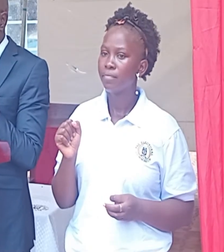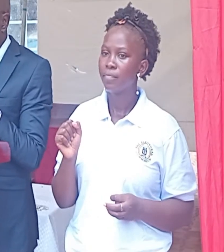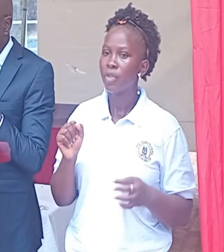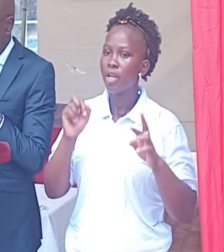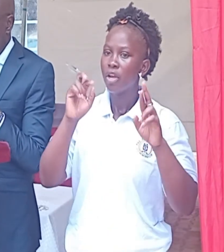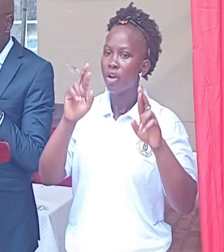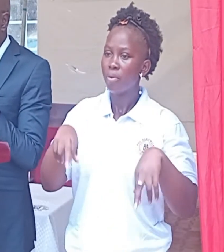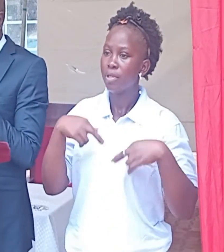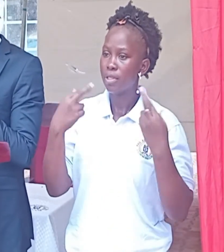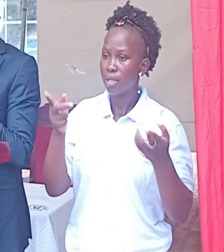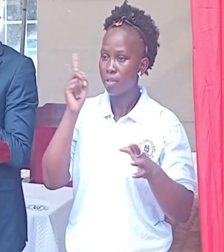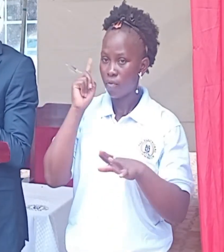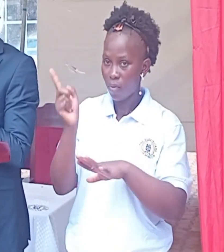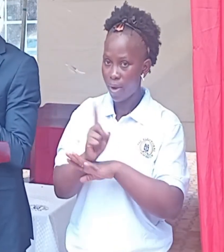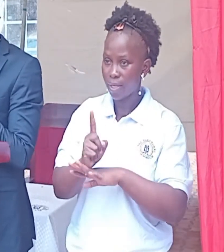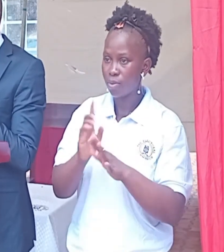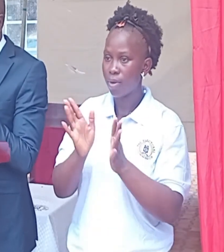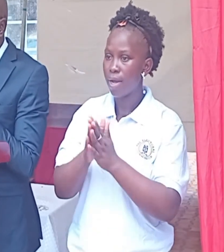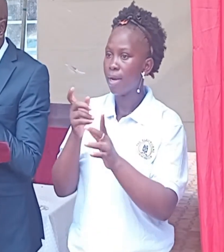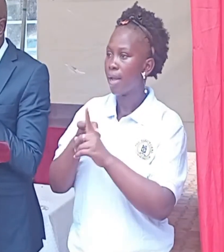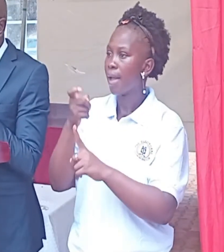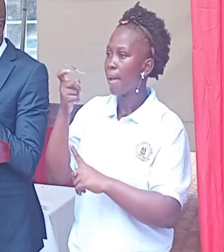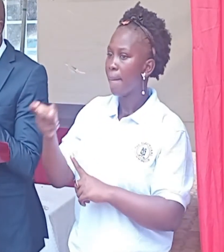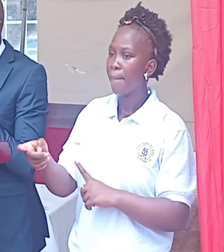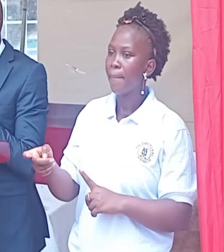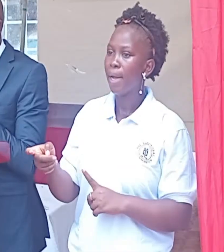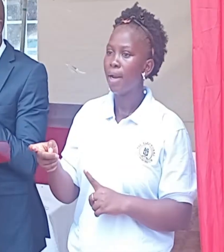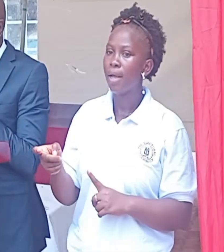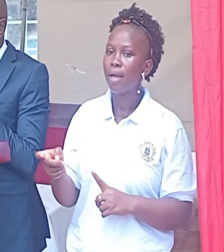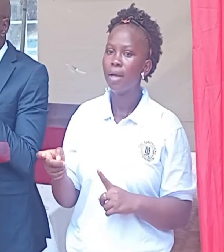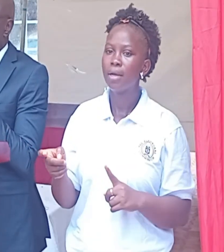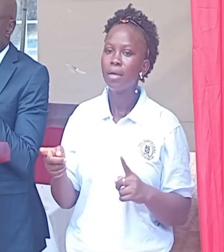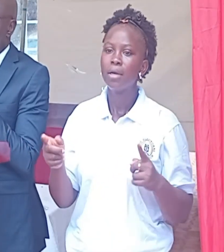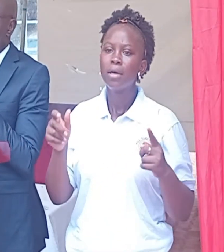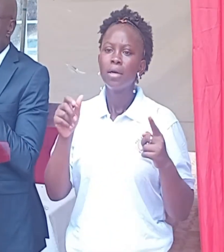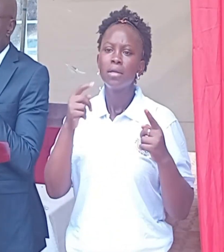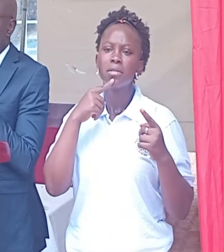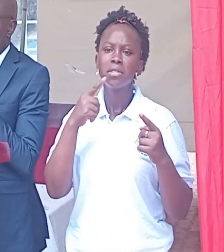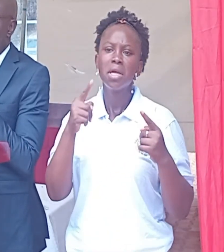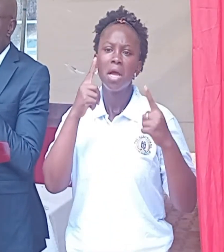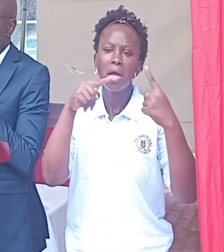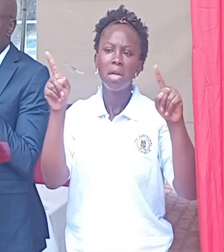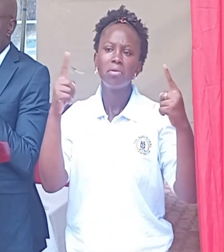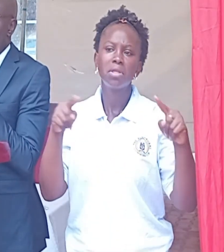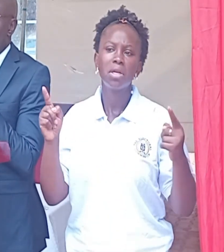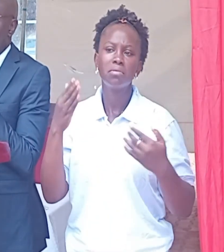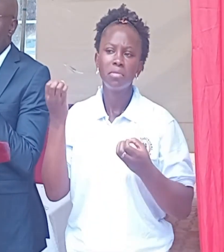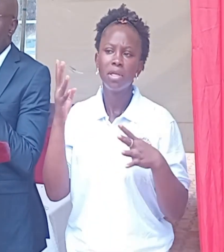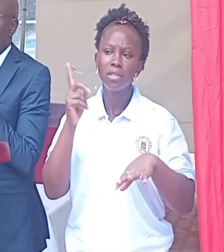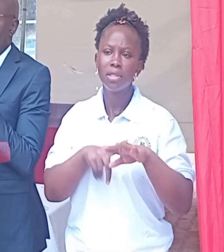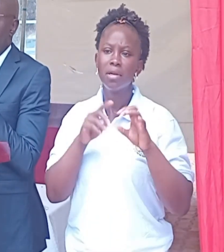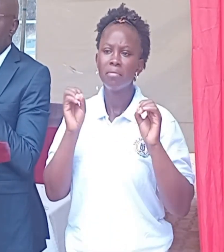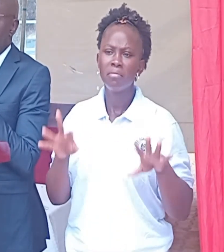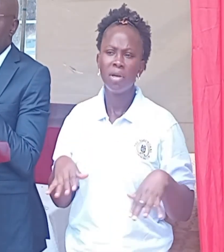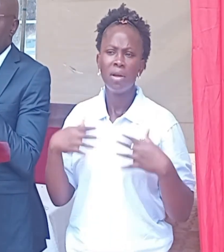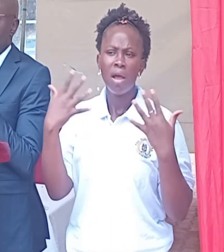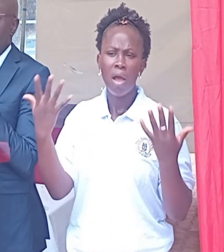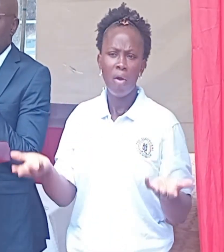results zewakiso ne Kampala tezitera okulangiribwa ekyo nga sikimanyi wamukazi